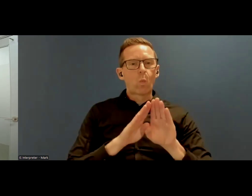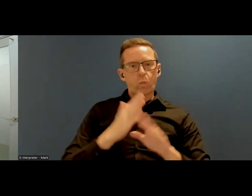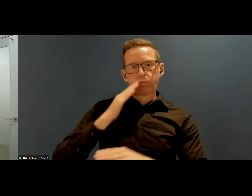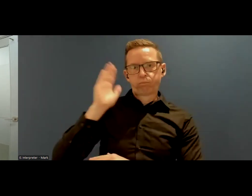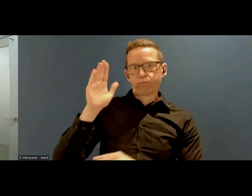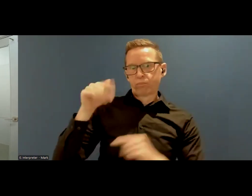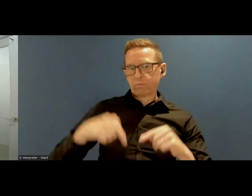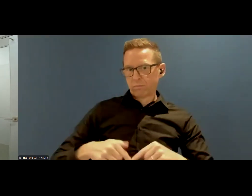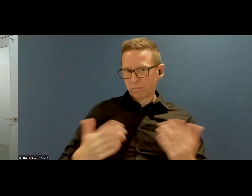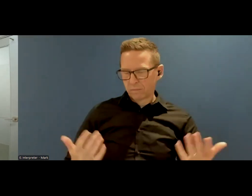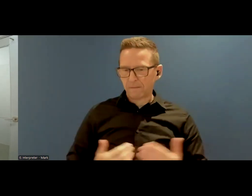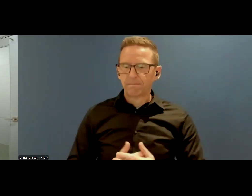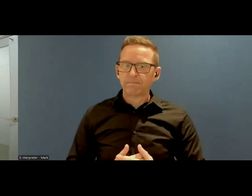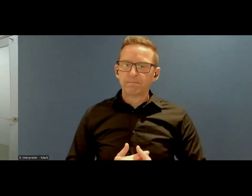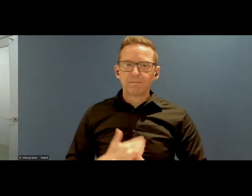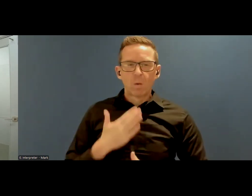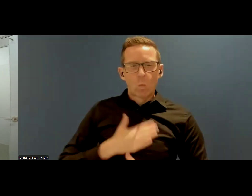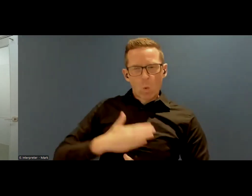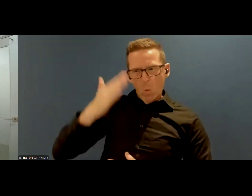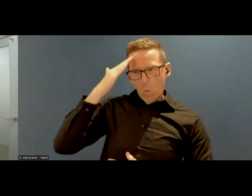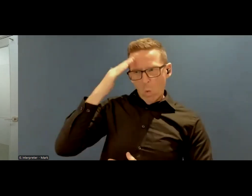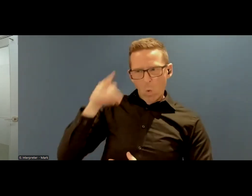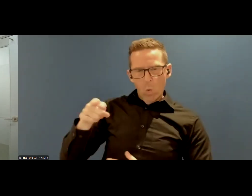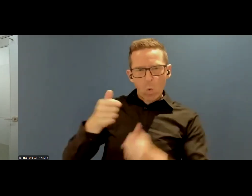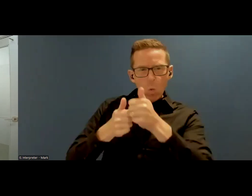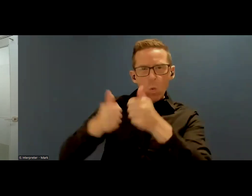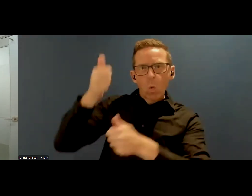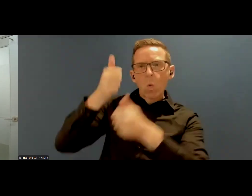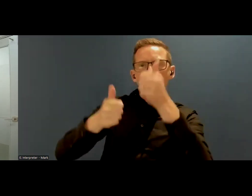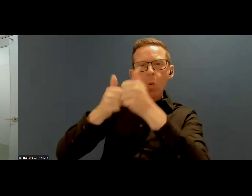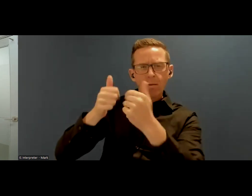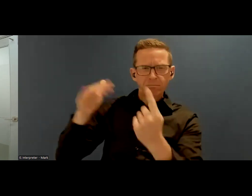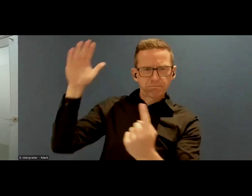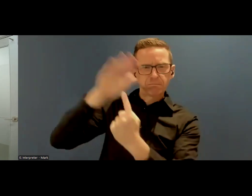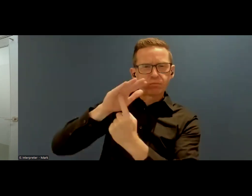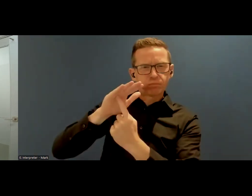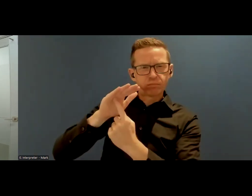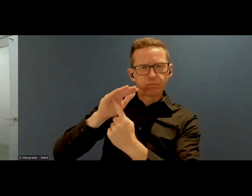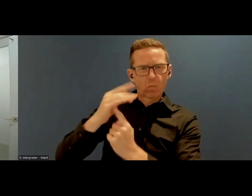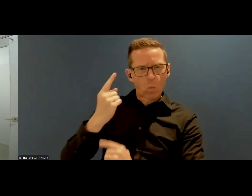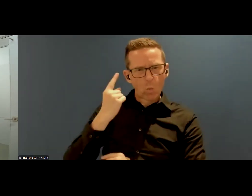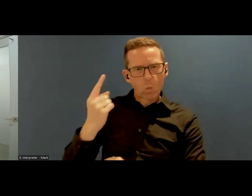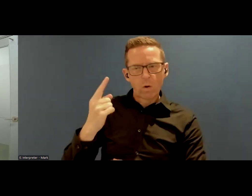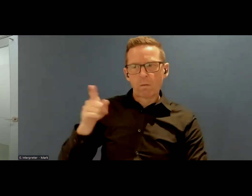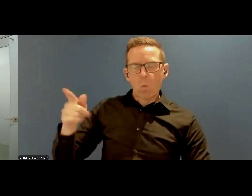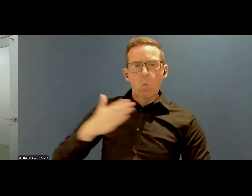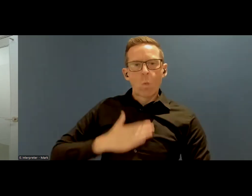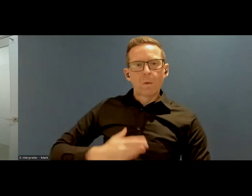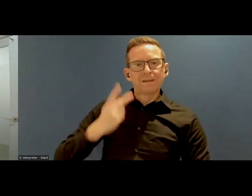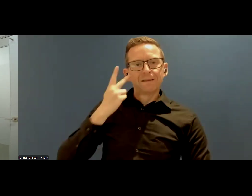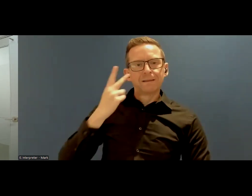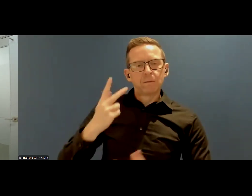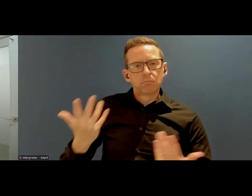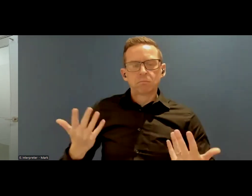like to know your topmost priority to actualize your ideal on how disability